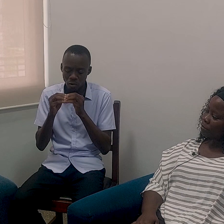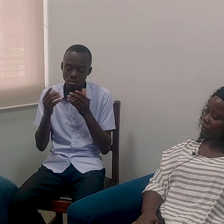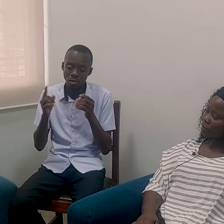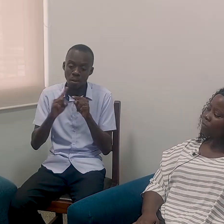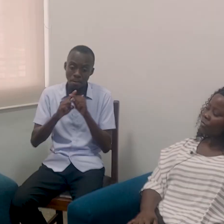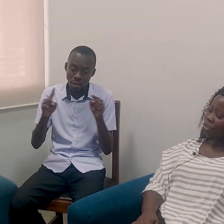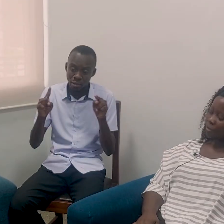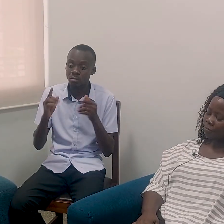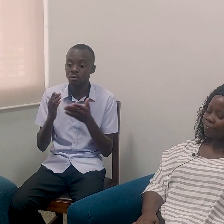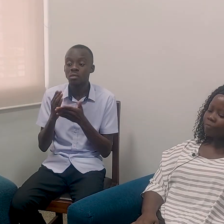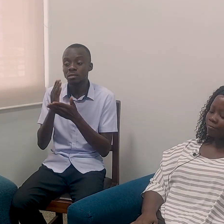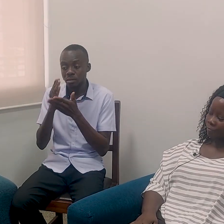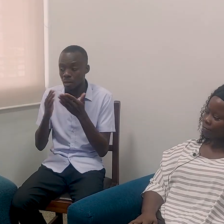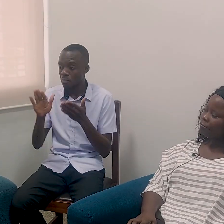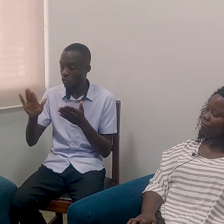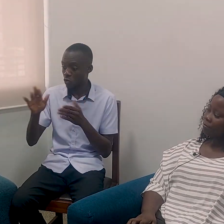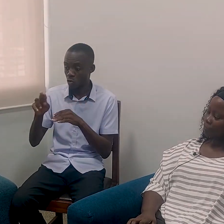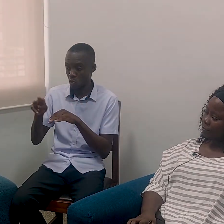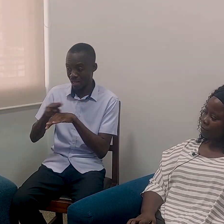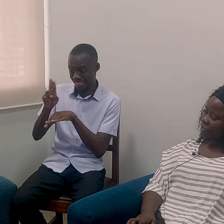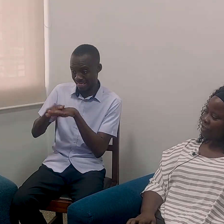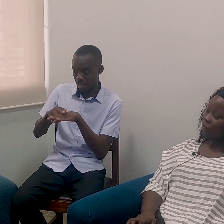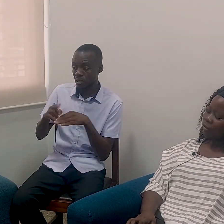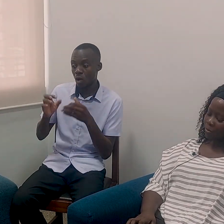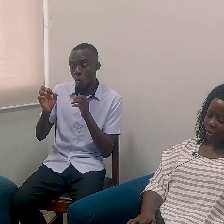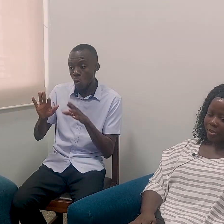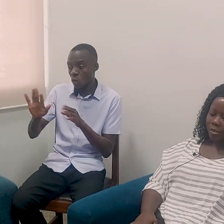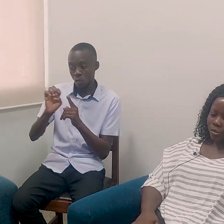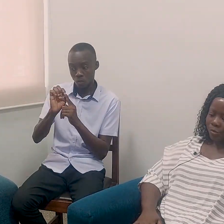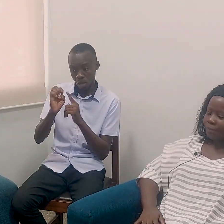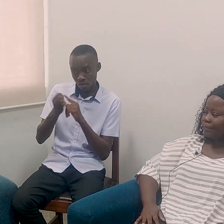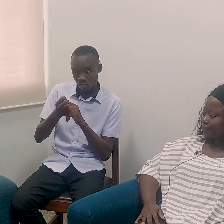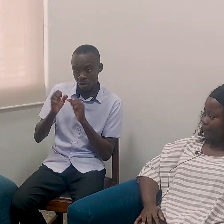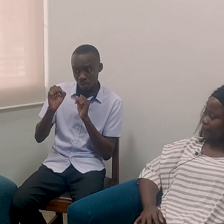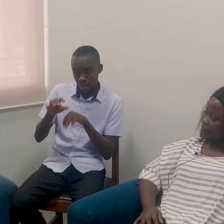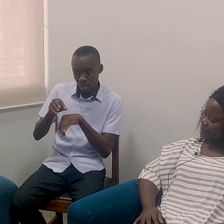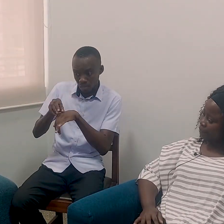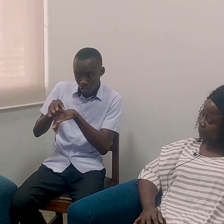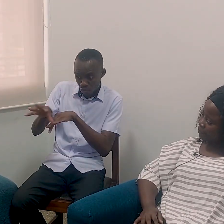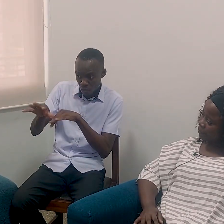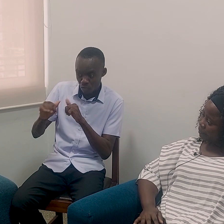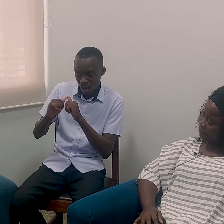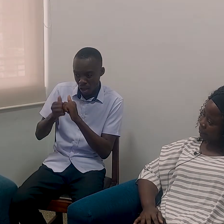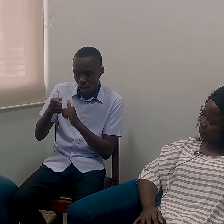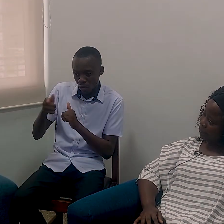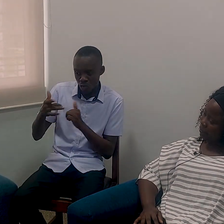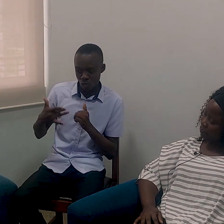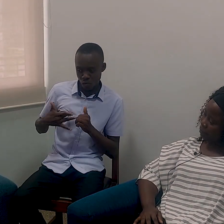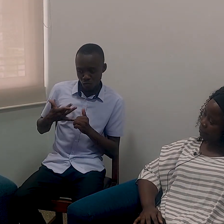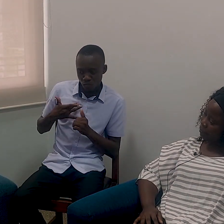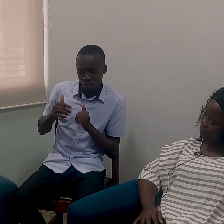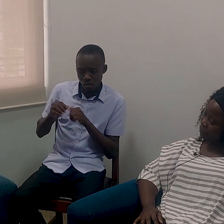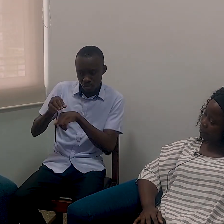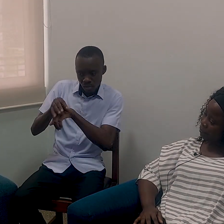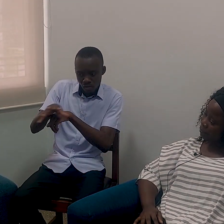and nurture, right? That's your nature. The nature is your environment. Sure. So the environment can also aggravate it. It can also mitigate it